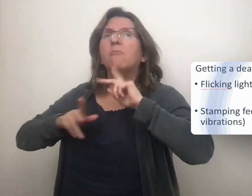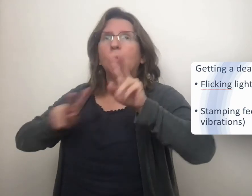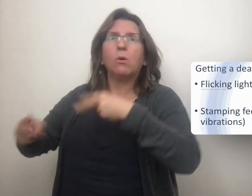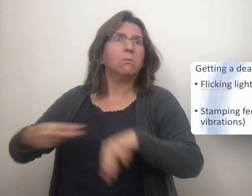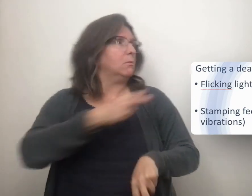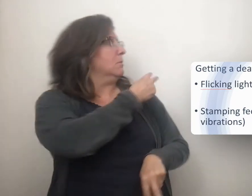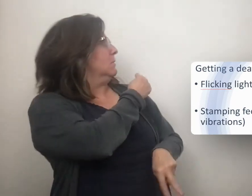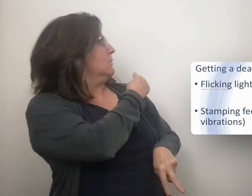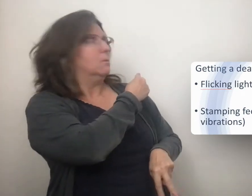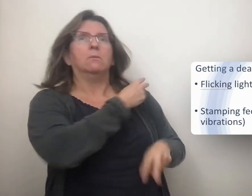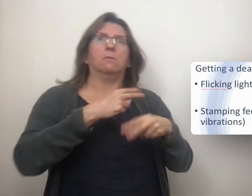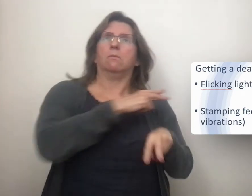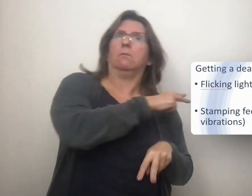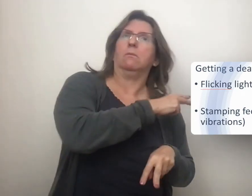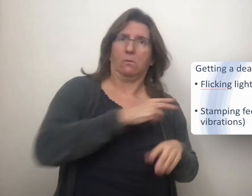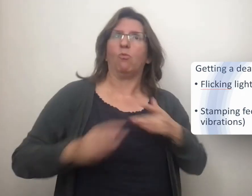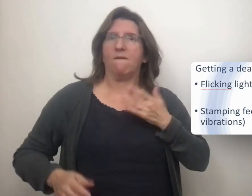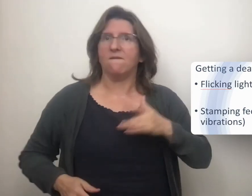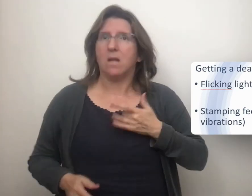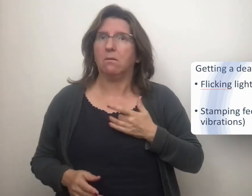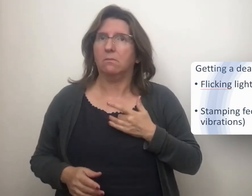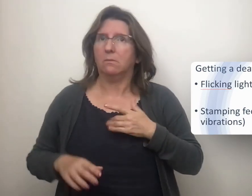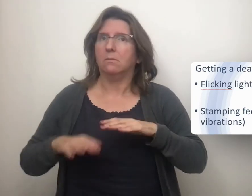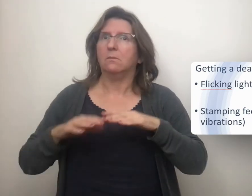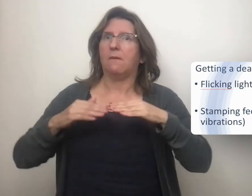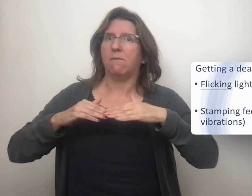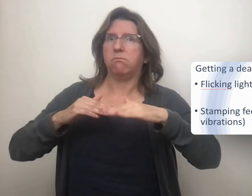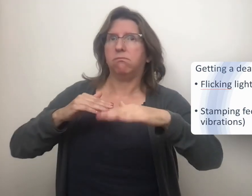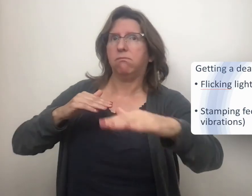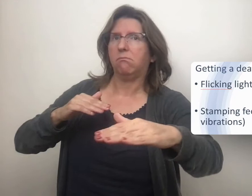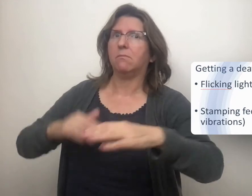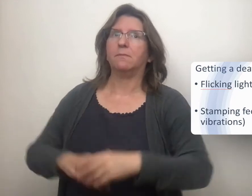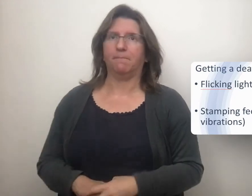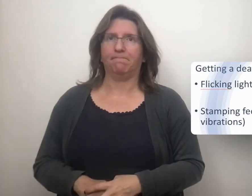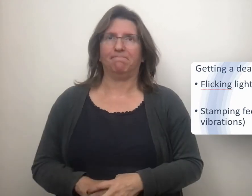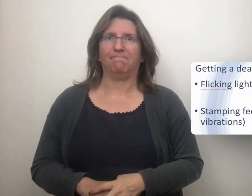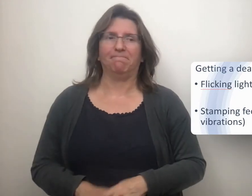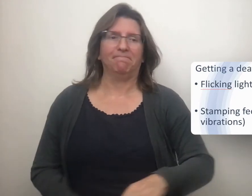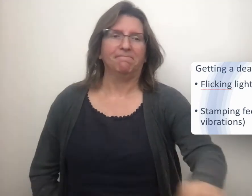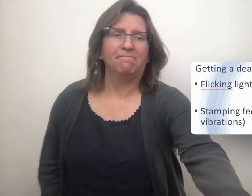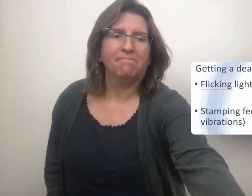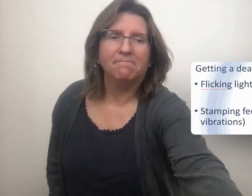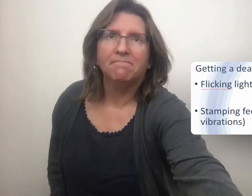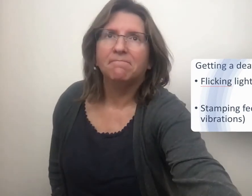know someone is trying to get their attention and look to see who it is. Stamping the floor is not considered rude.